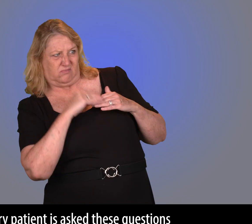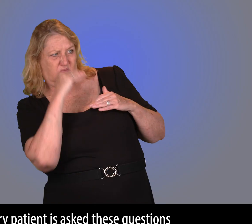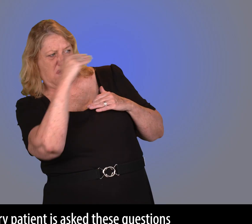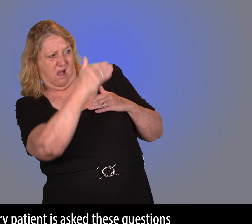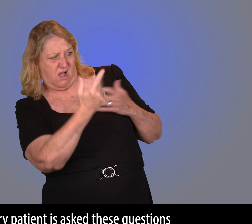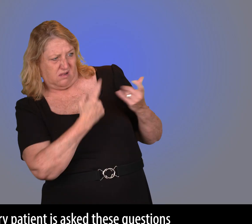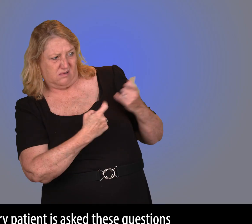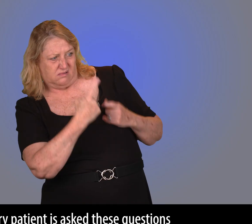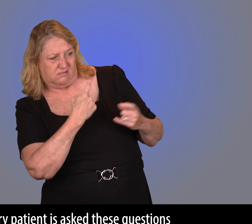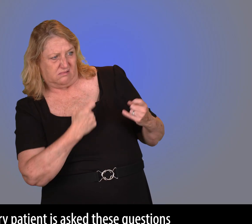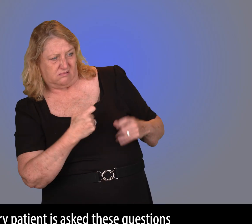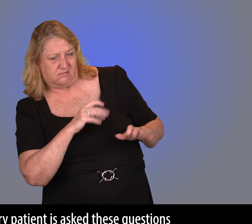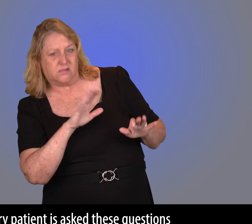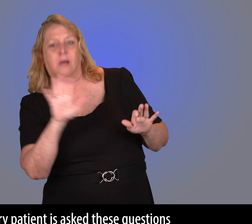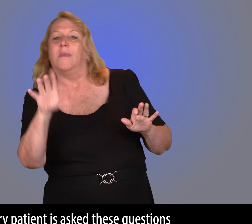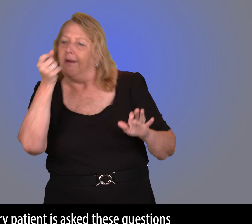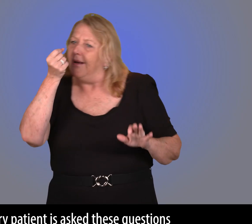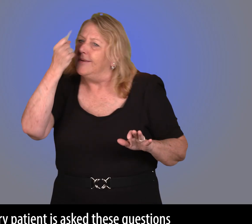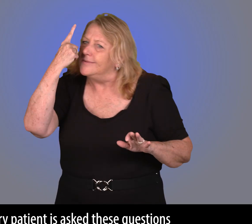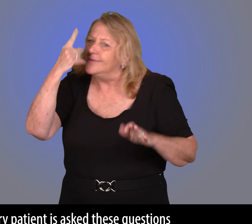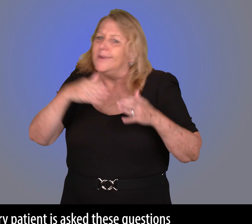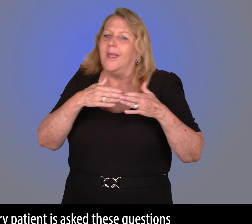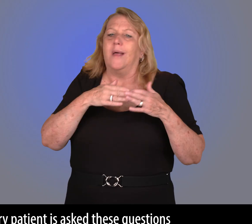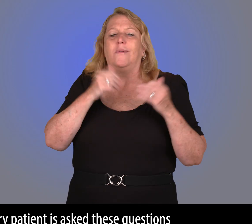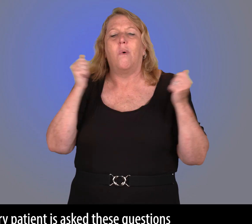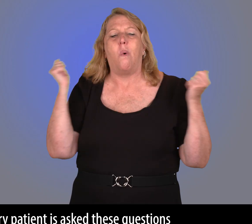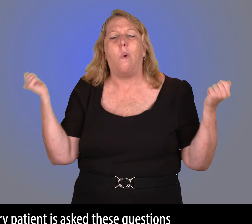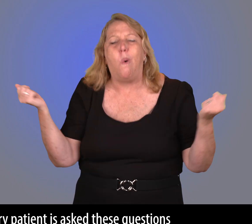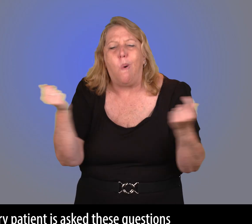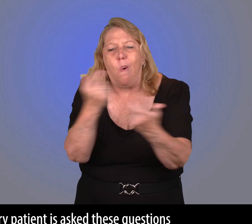However, every patient is asked these questions.